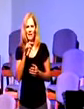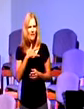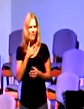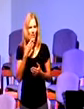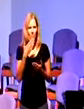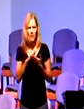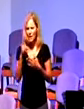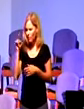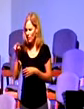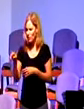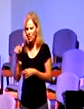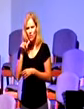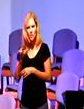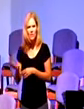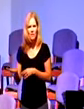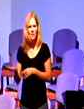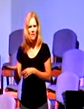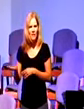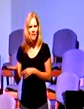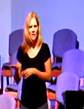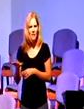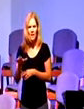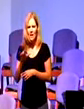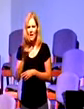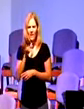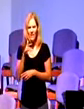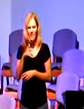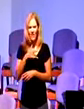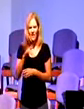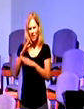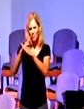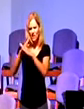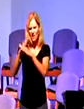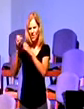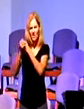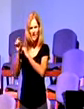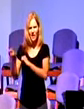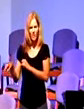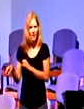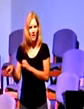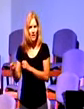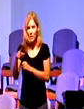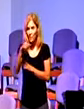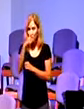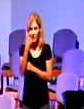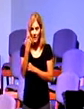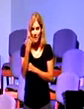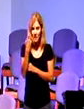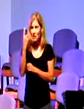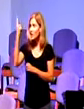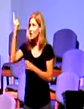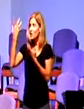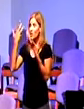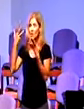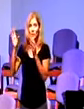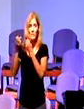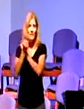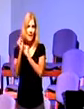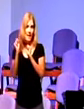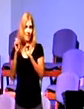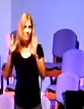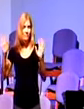bad for this little girl. I didn't need to feel like I had to protect her or to save her, because she already had been